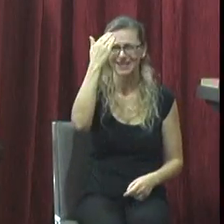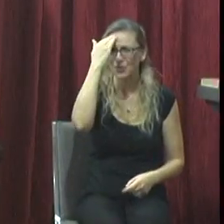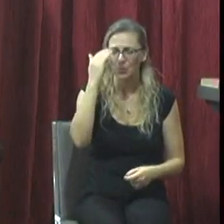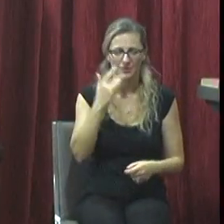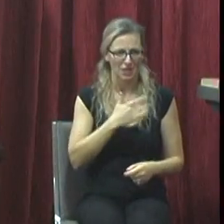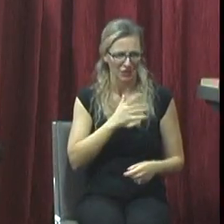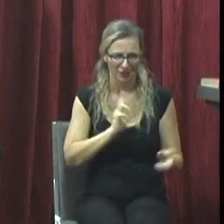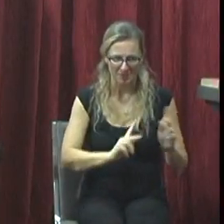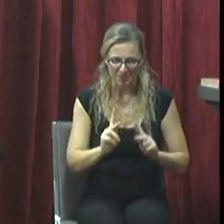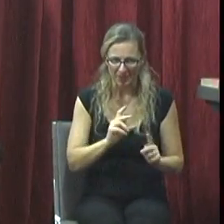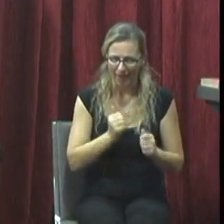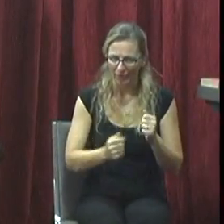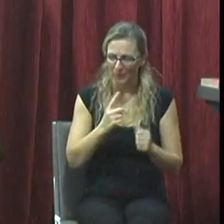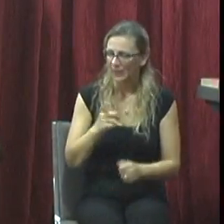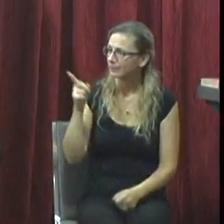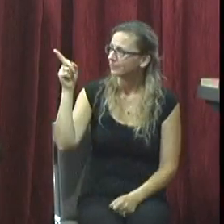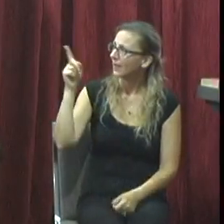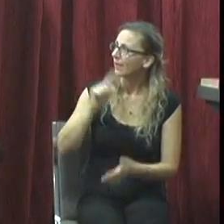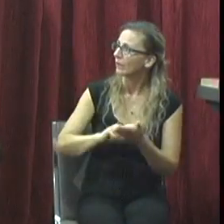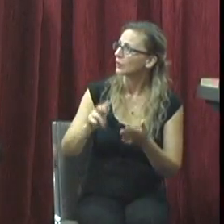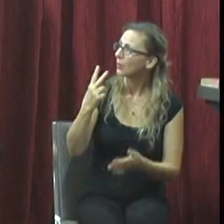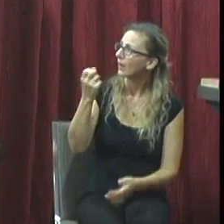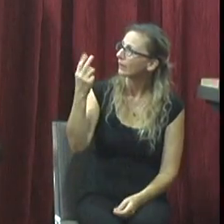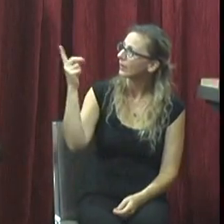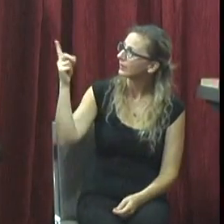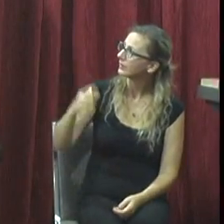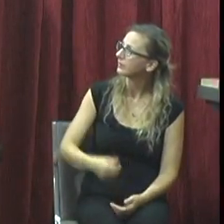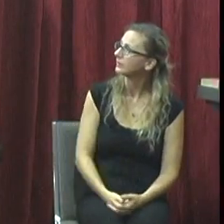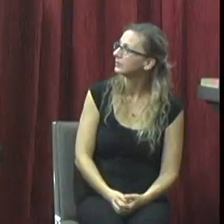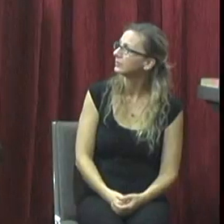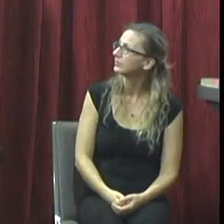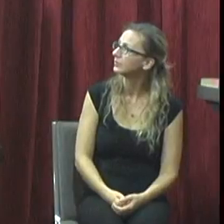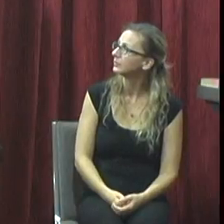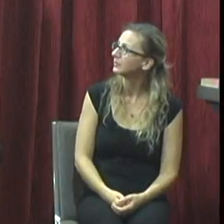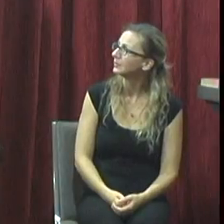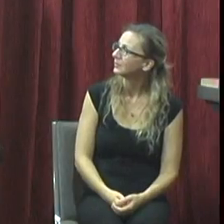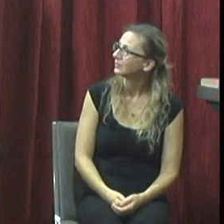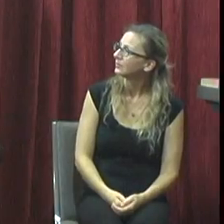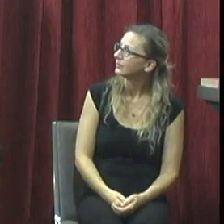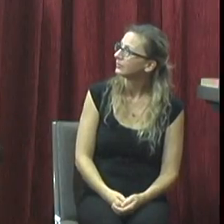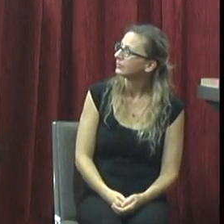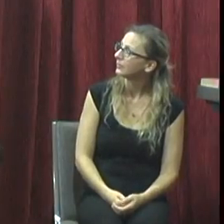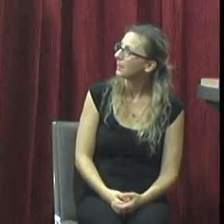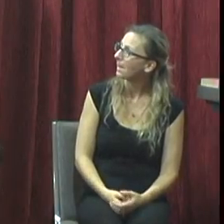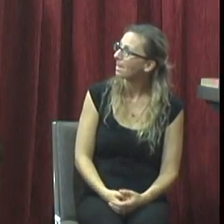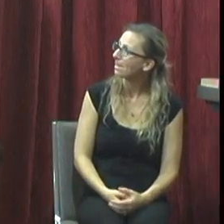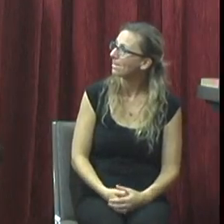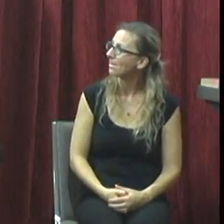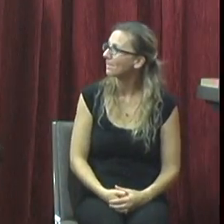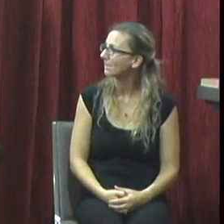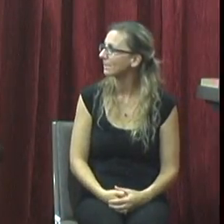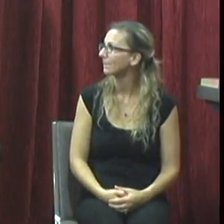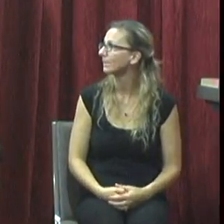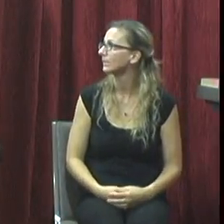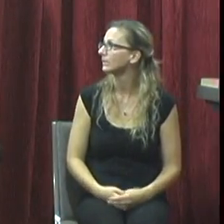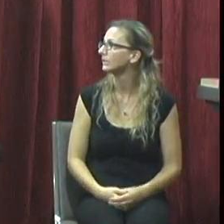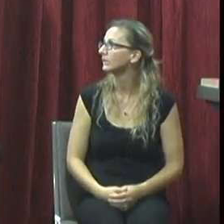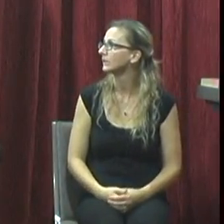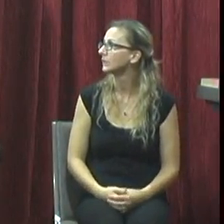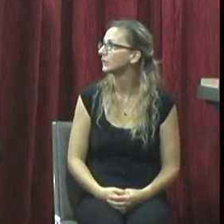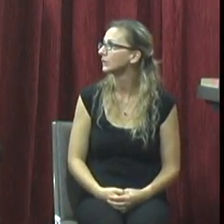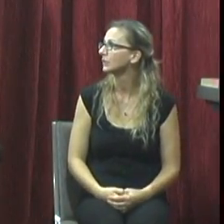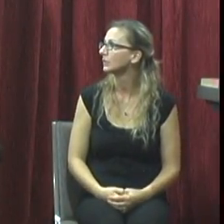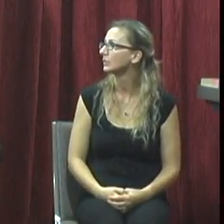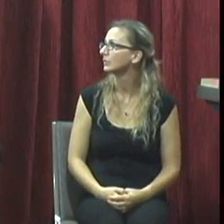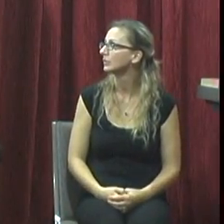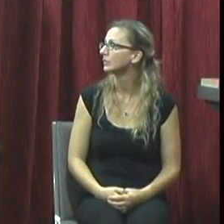did it. Verse 12, so B'nai Israel cannot stand before their enemies. So they turn their necks before their enemies